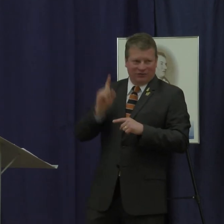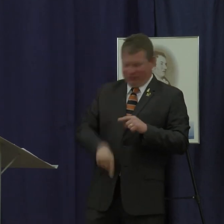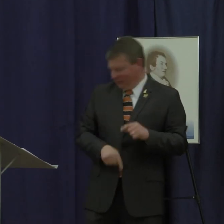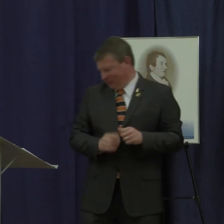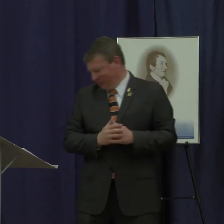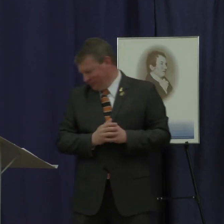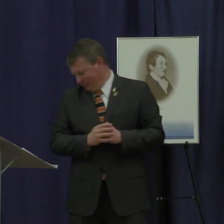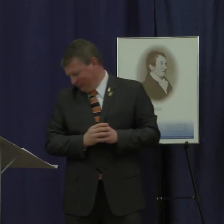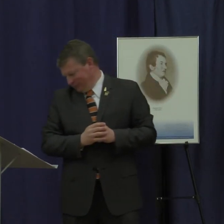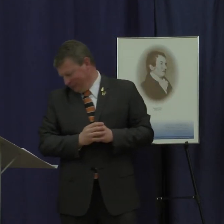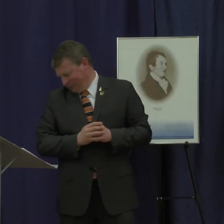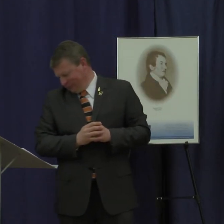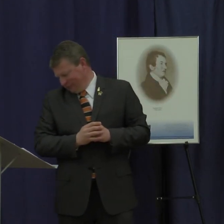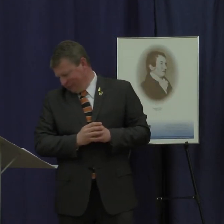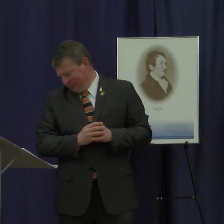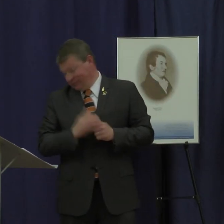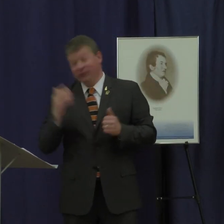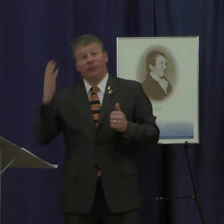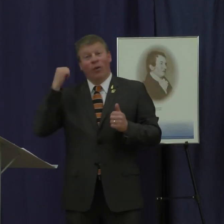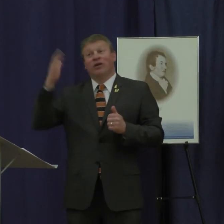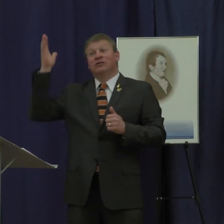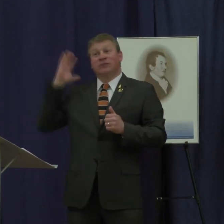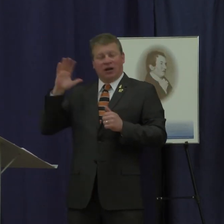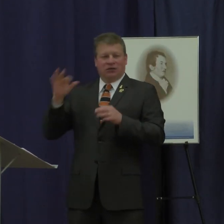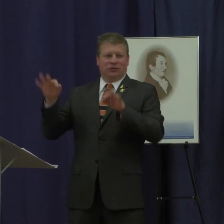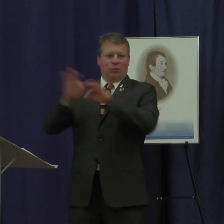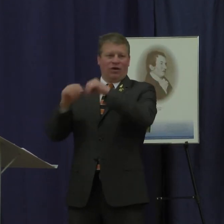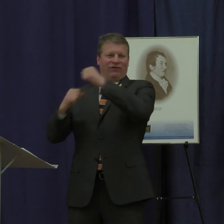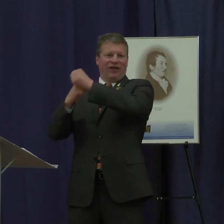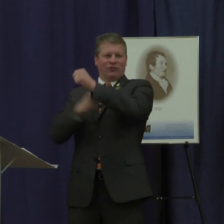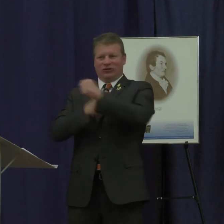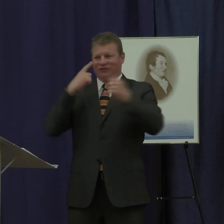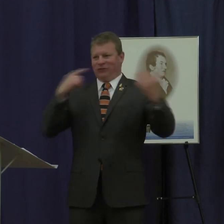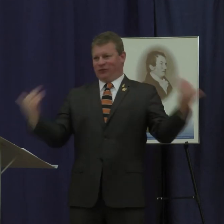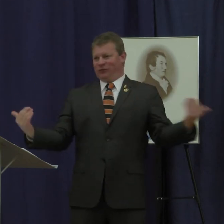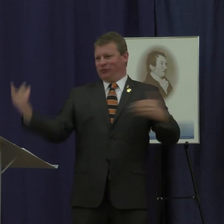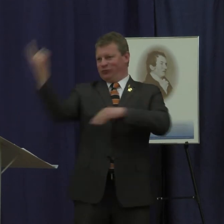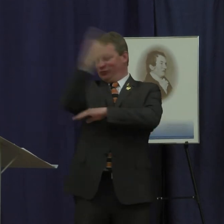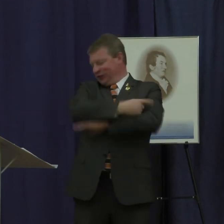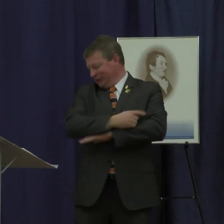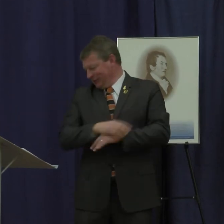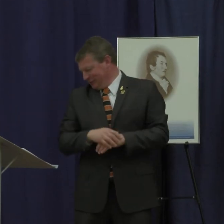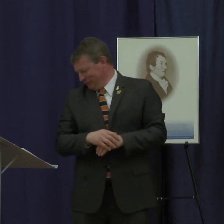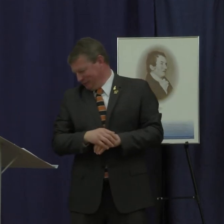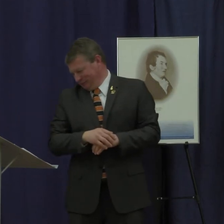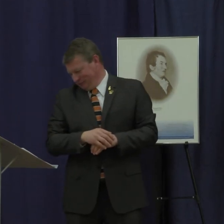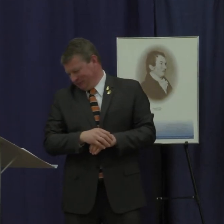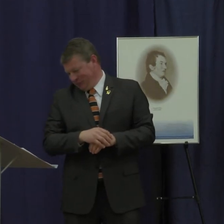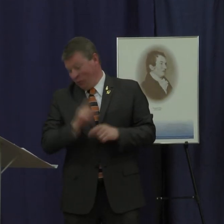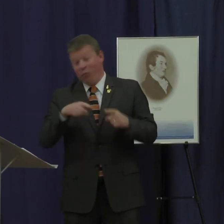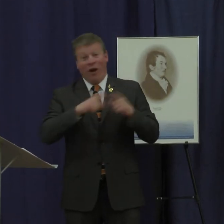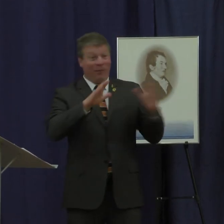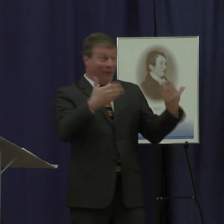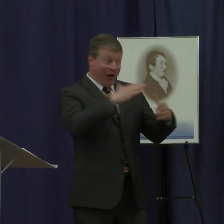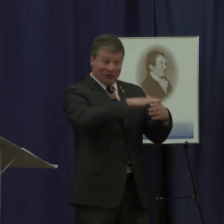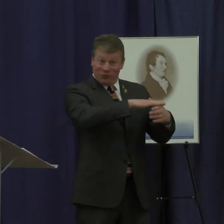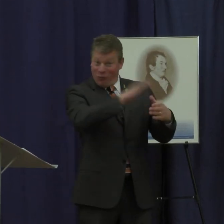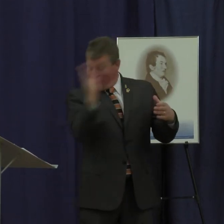the importance of continuity and are inclined to ignore the past, which, after all, is an essential foundation for